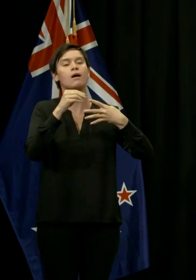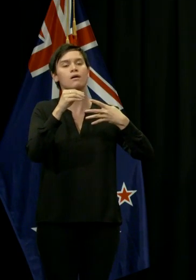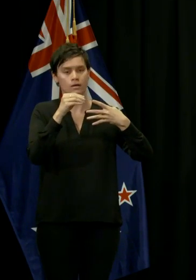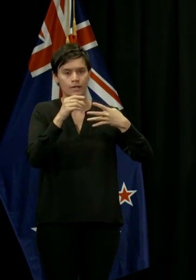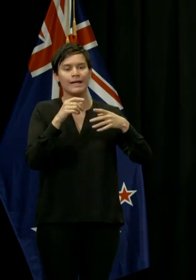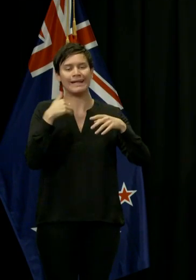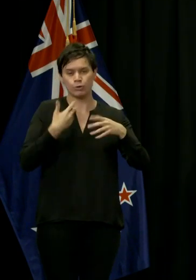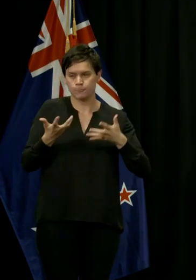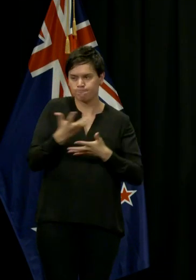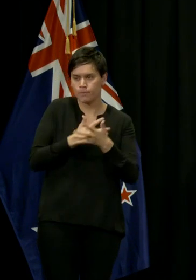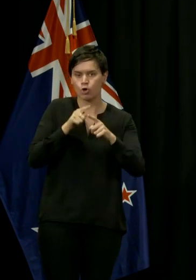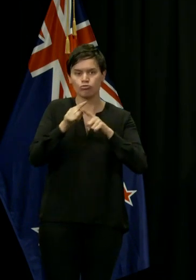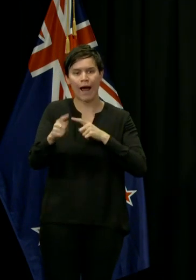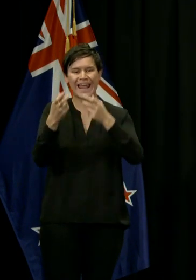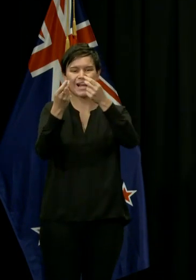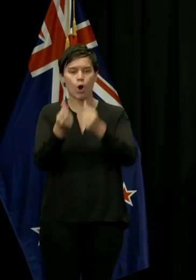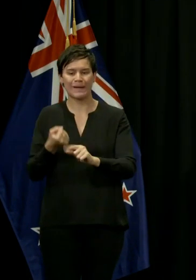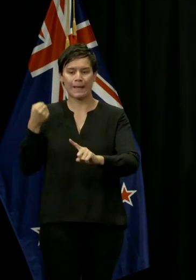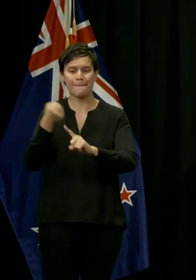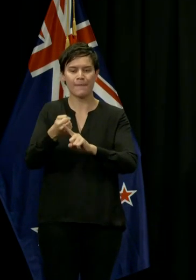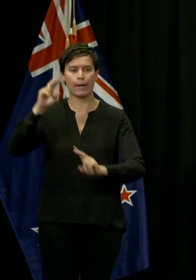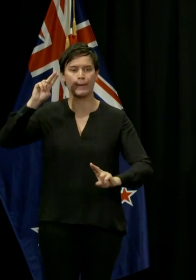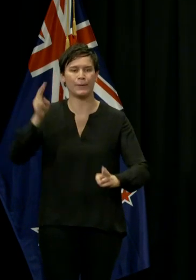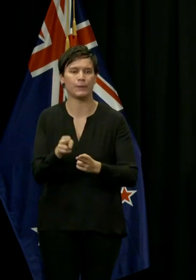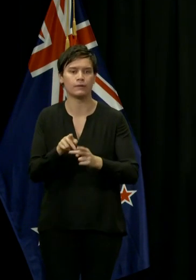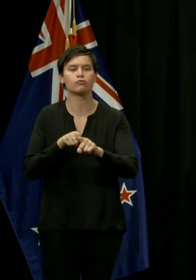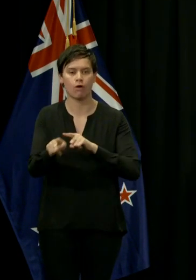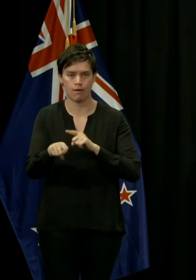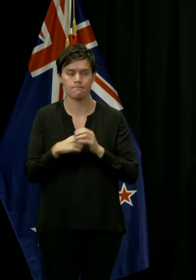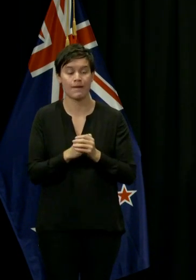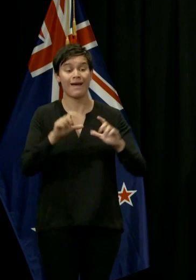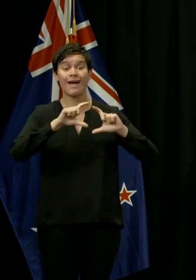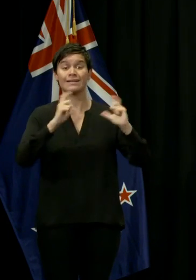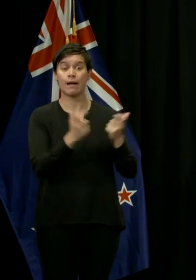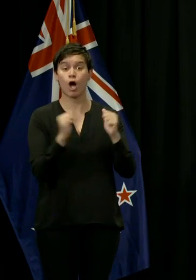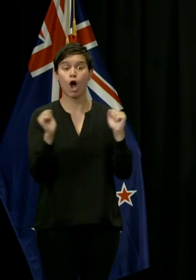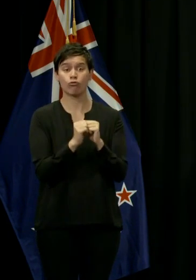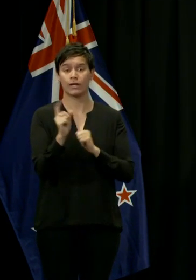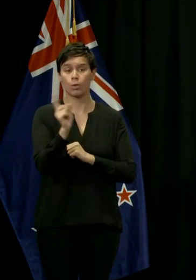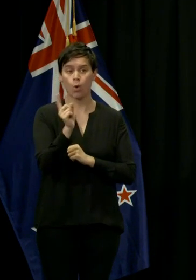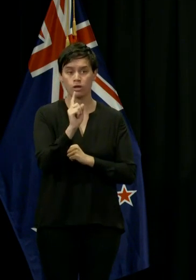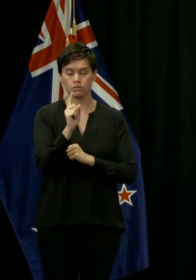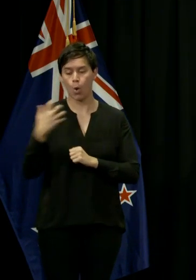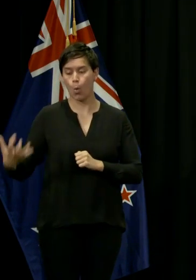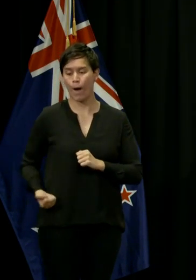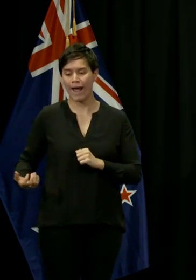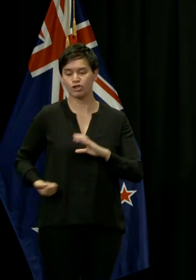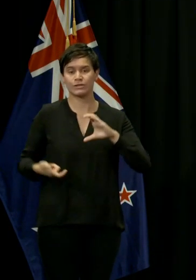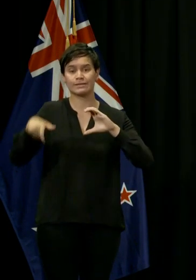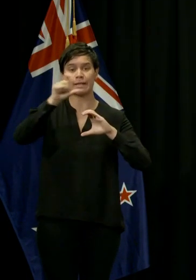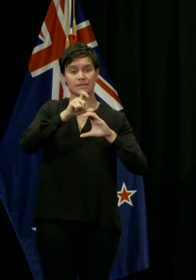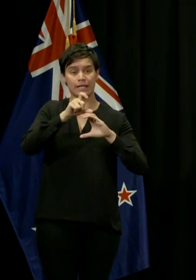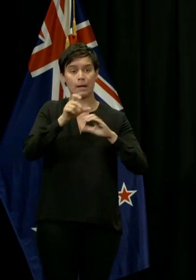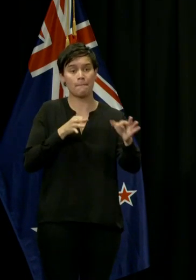impact of the global COVID-19 pandemic. Firstly, the Cabinet agreed to expand the wage subsidy scheme that I announced last